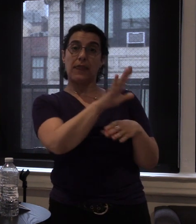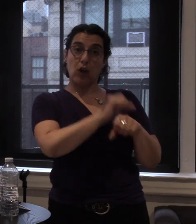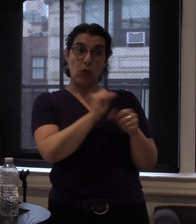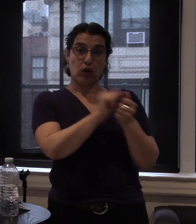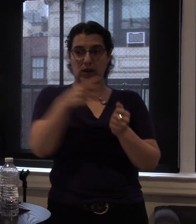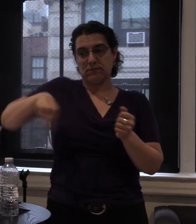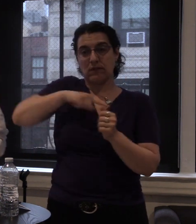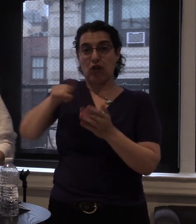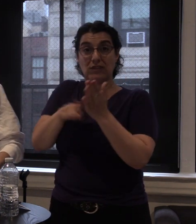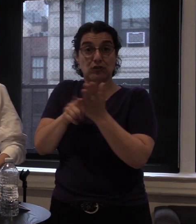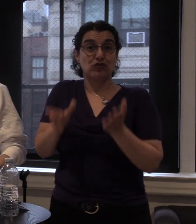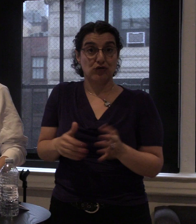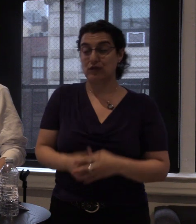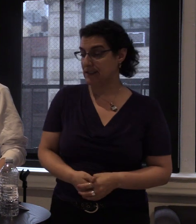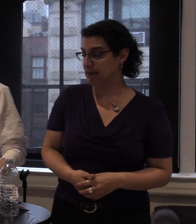with the researchers here.